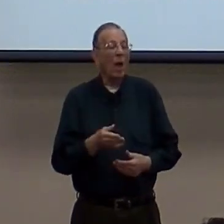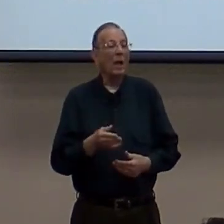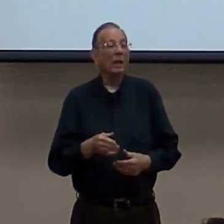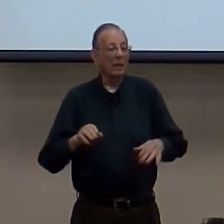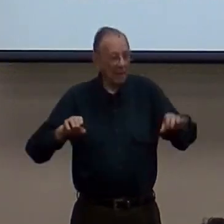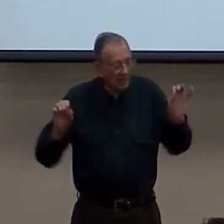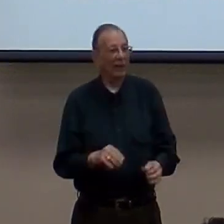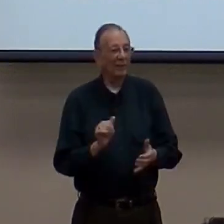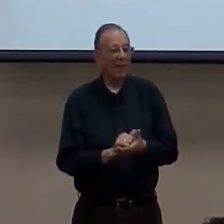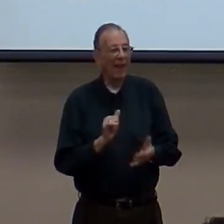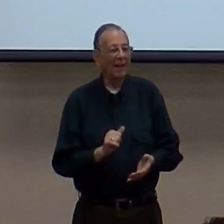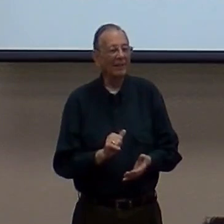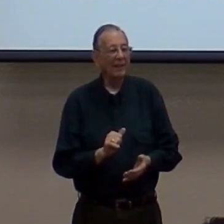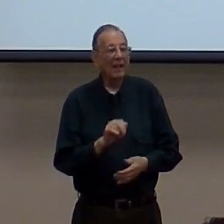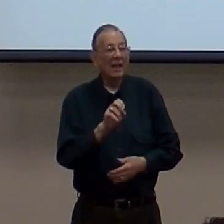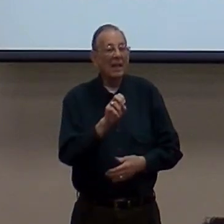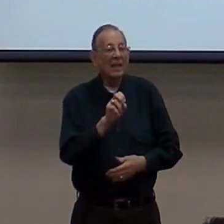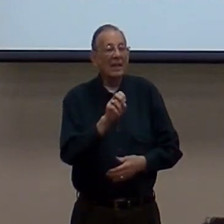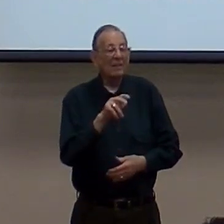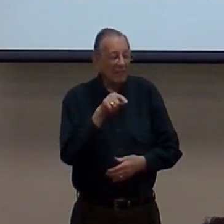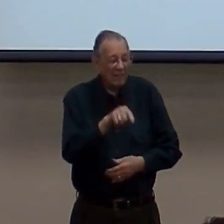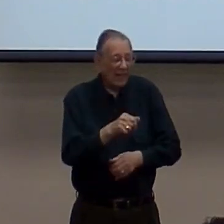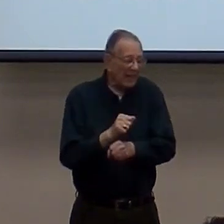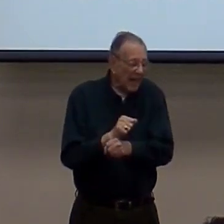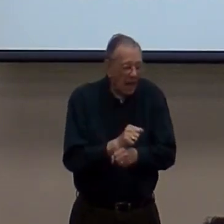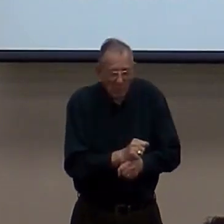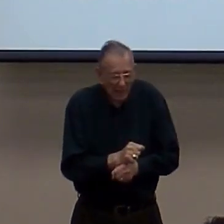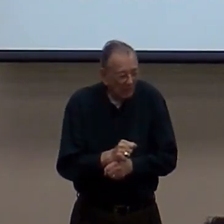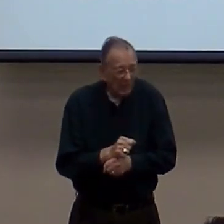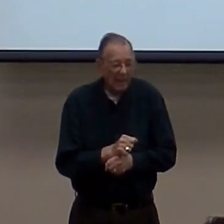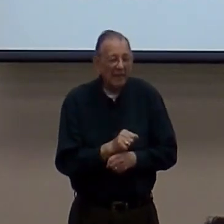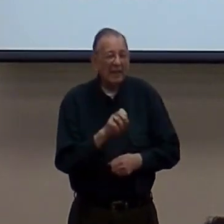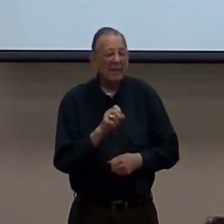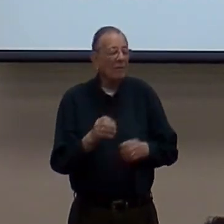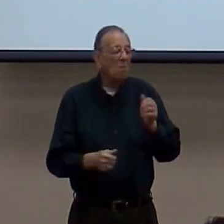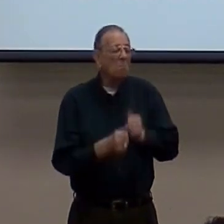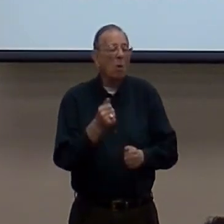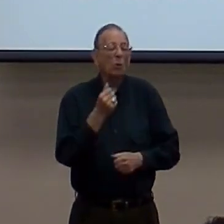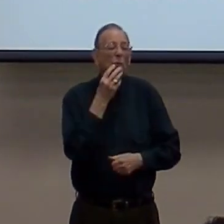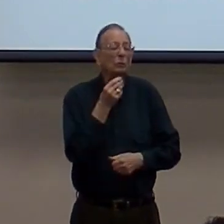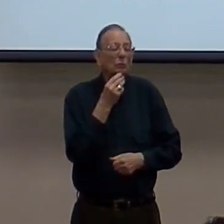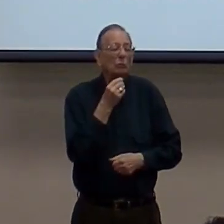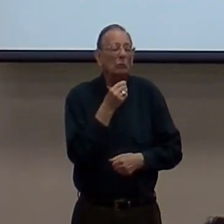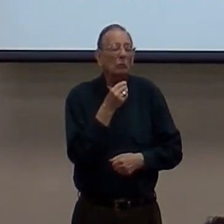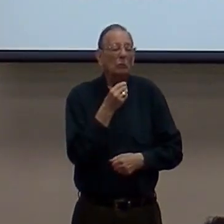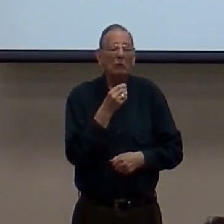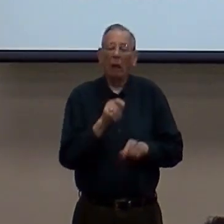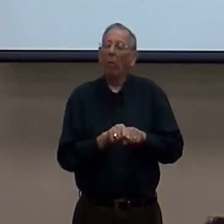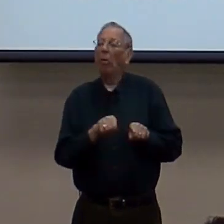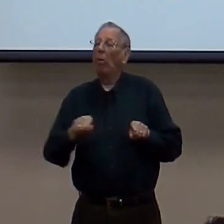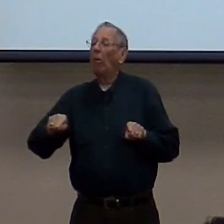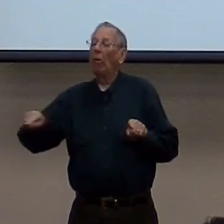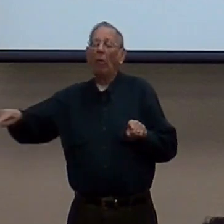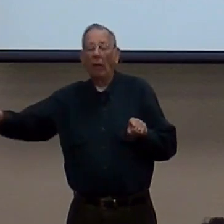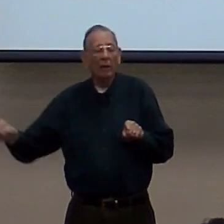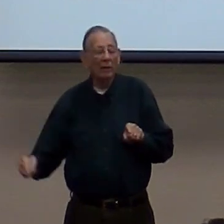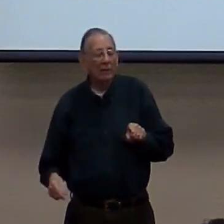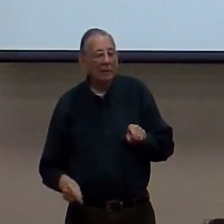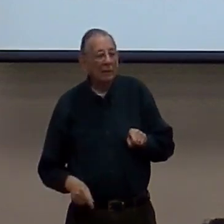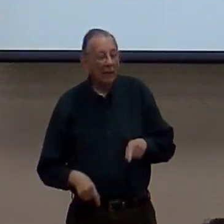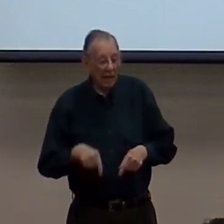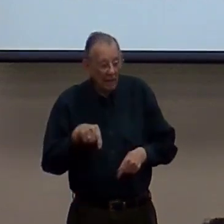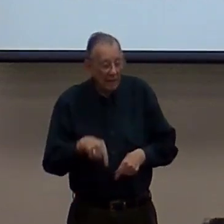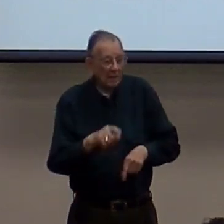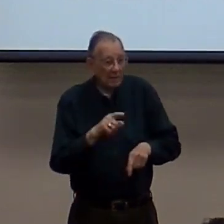does. Even if they are in captivity, and even if most of the Jews are apostate, he comes